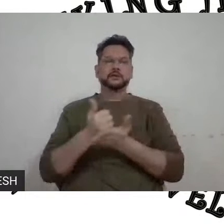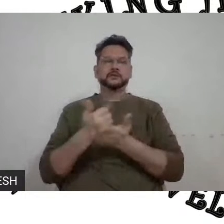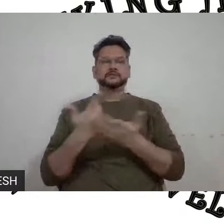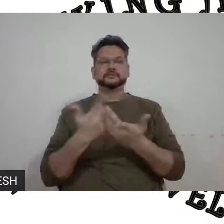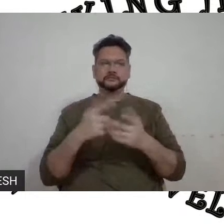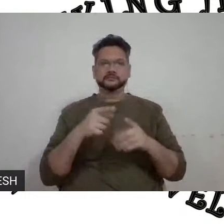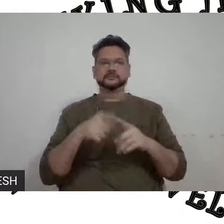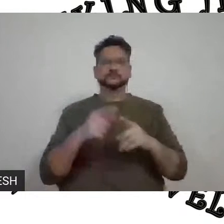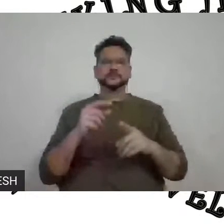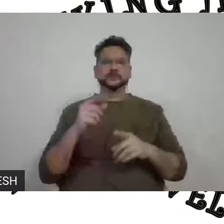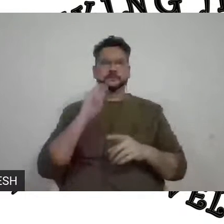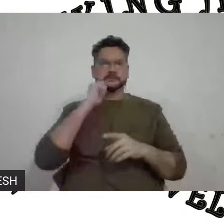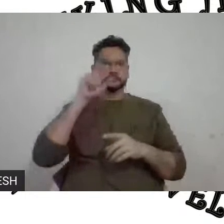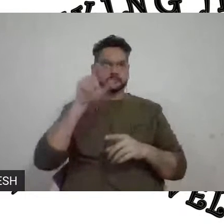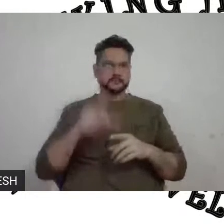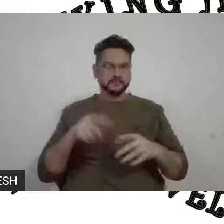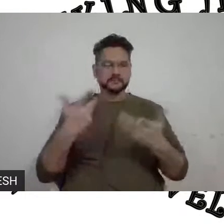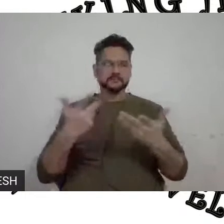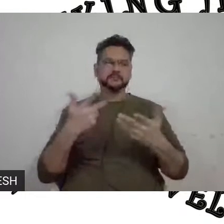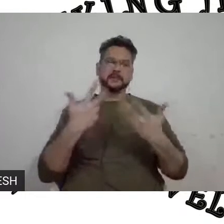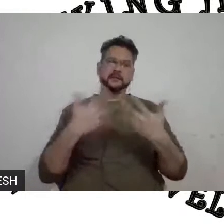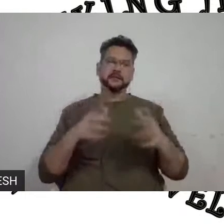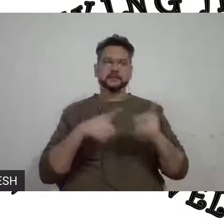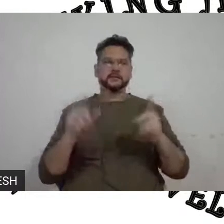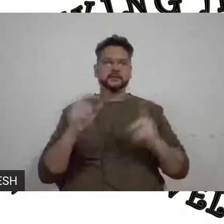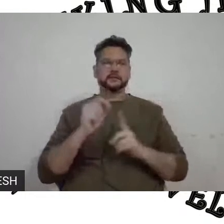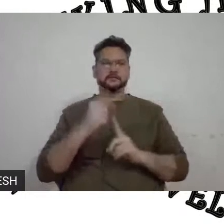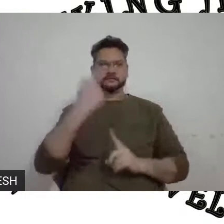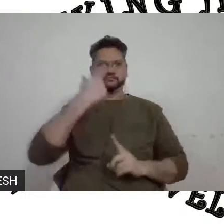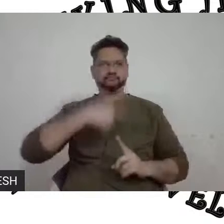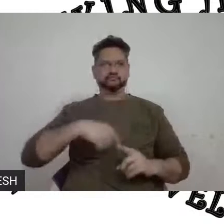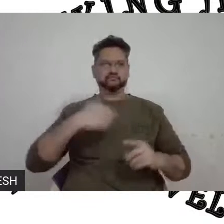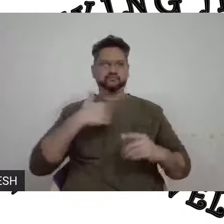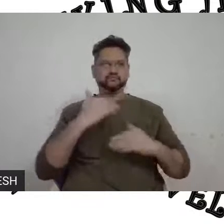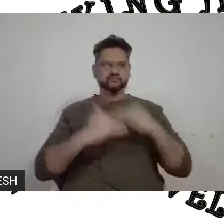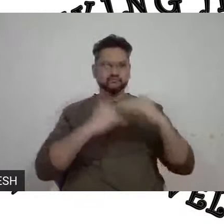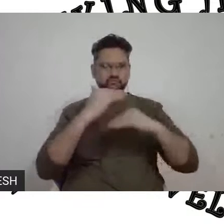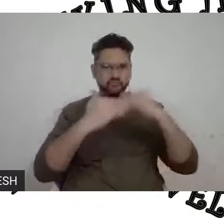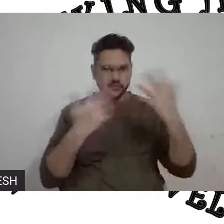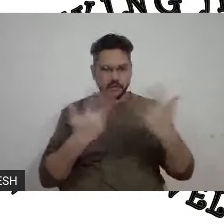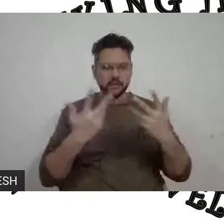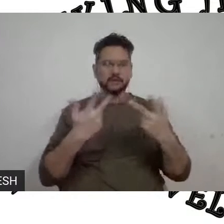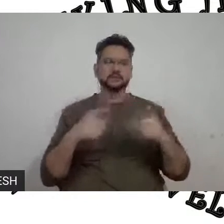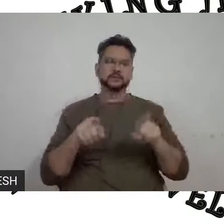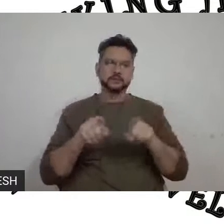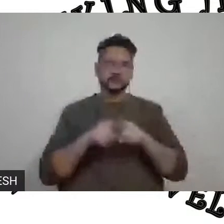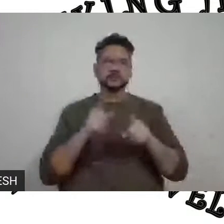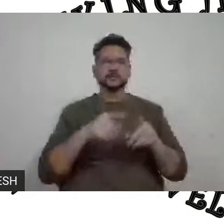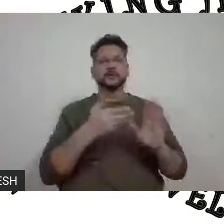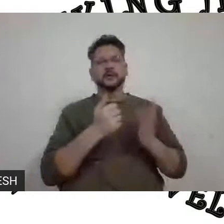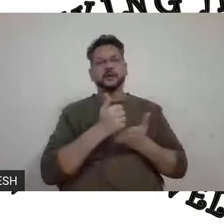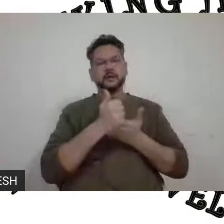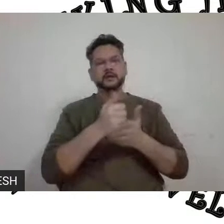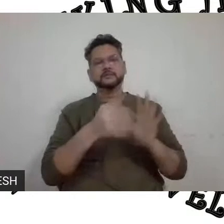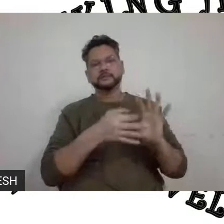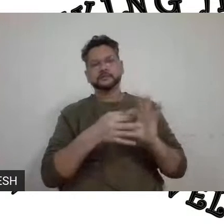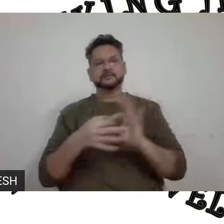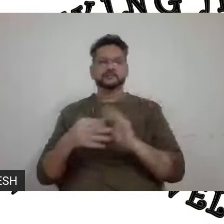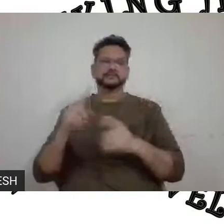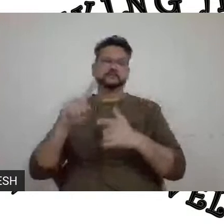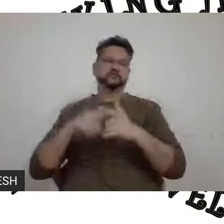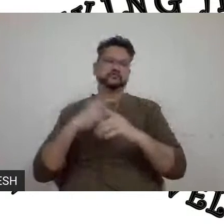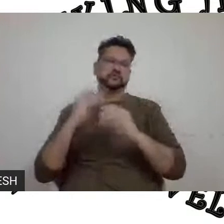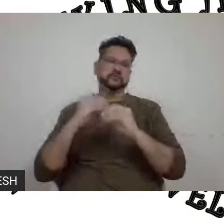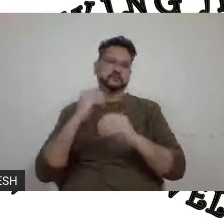factor which leads to generation of like more opportunities for employment for persons with disabilities. So it's important